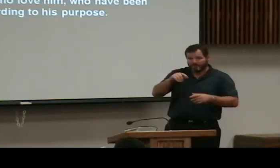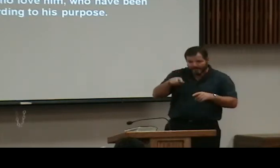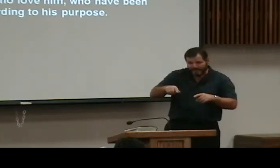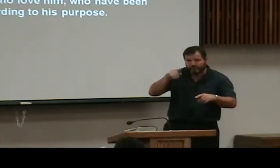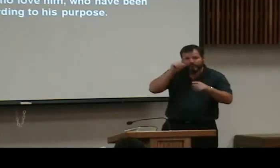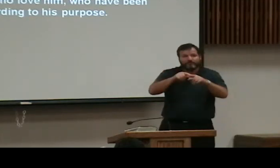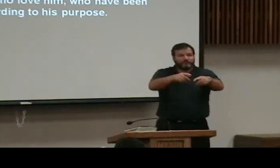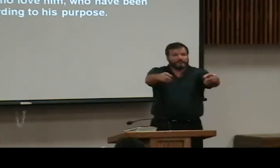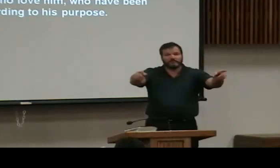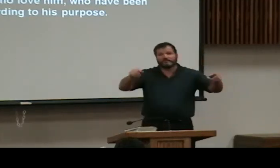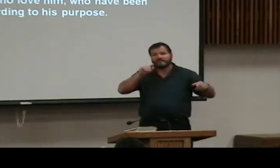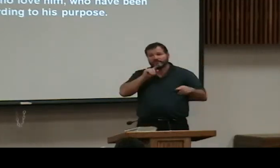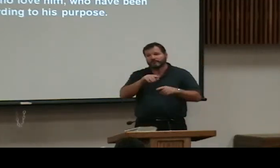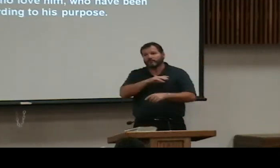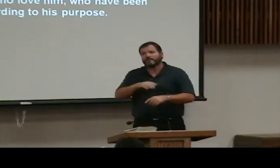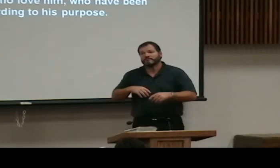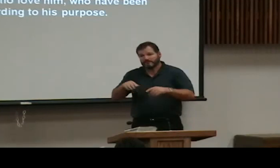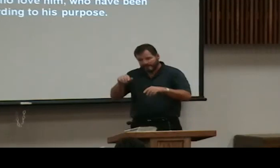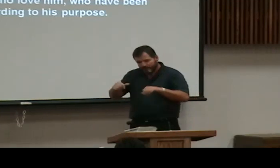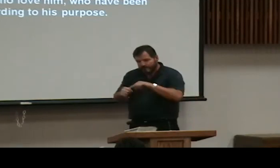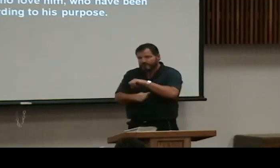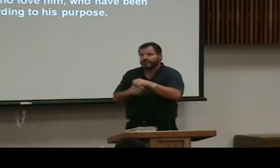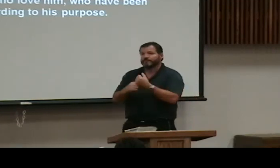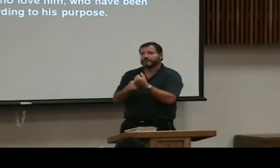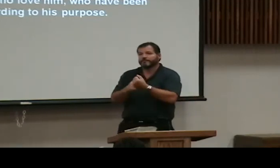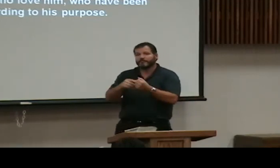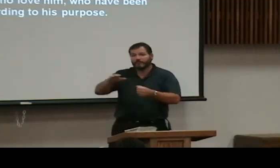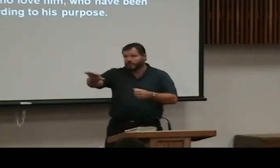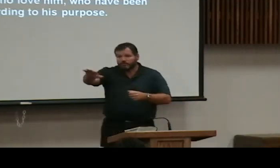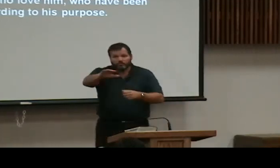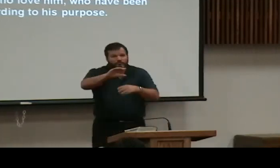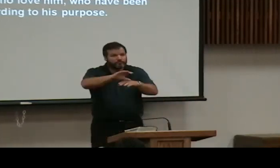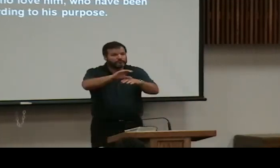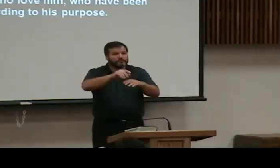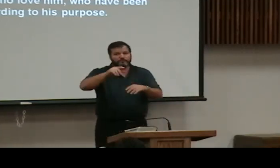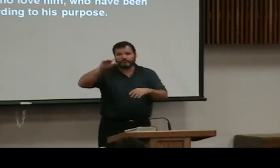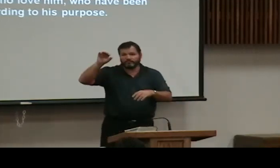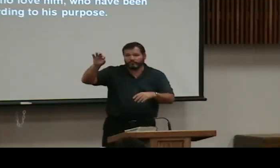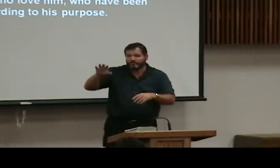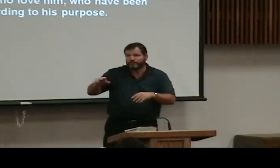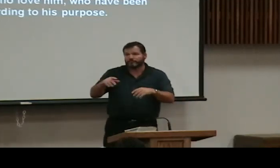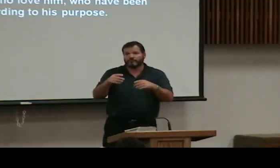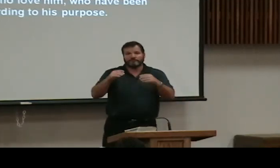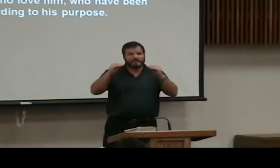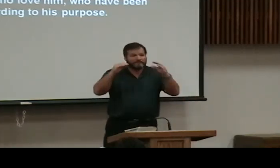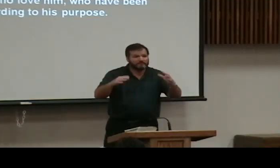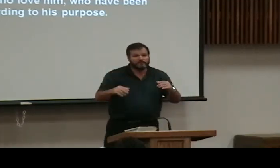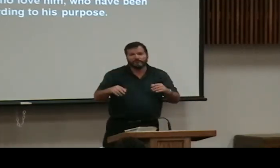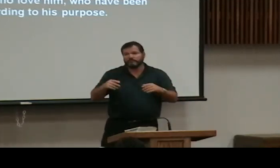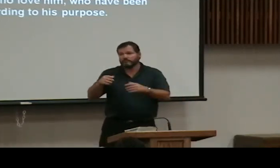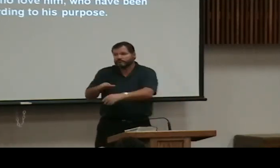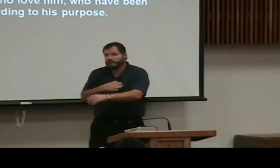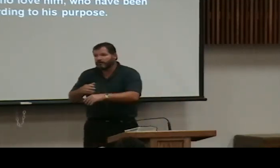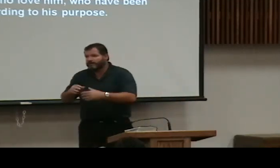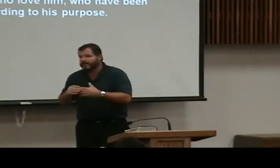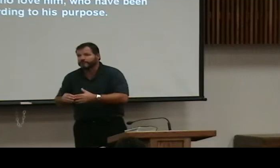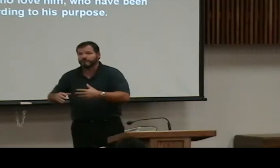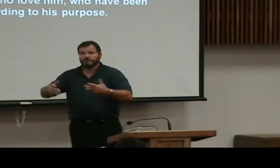relationship with him. I know you have to suffer for Christ. You preachers and teachers, strong